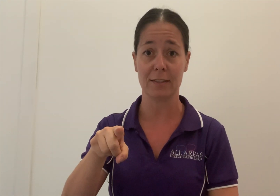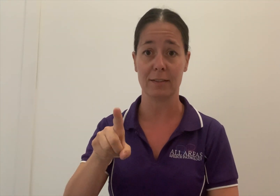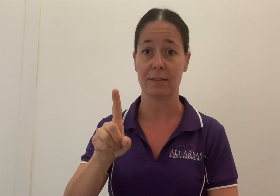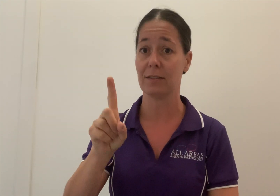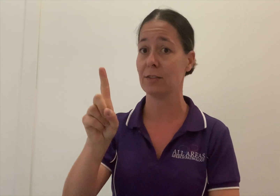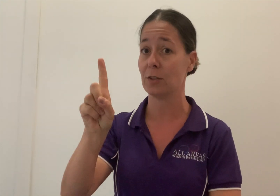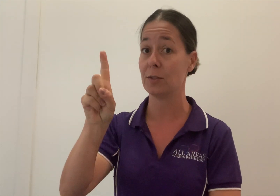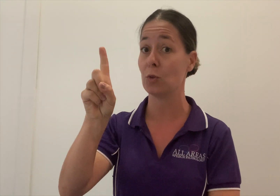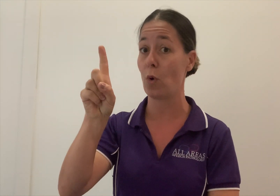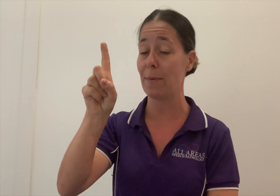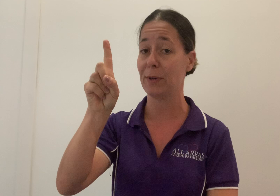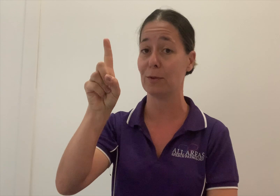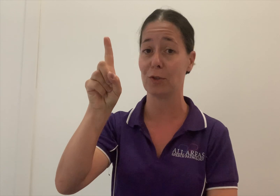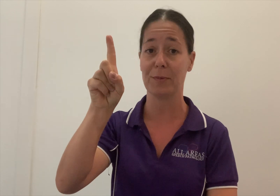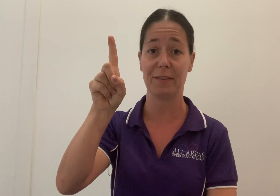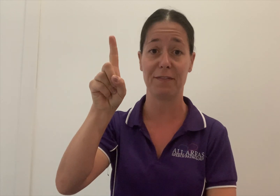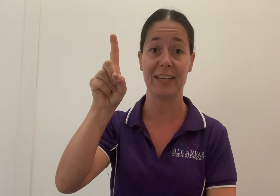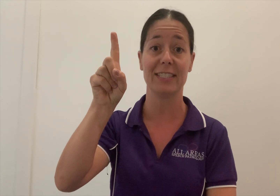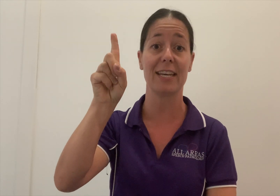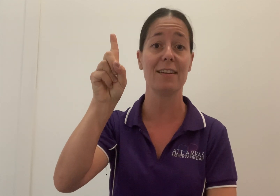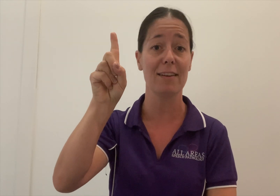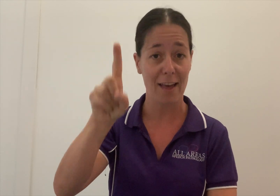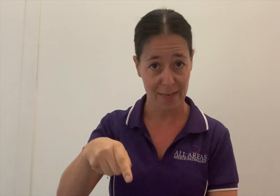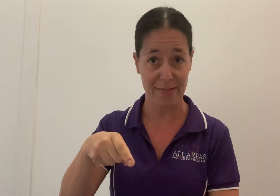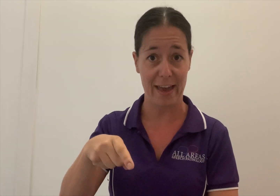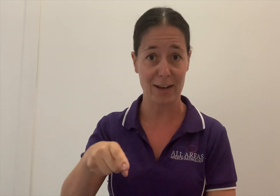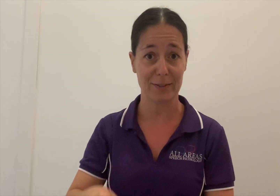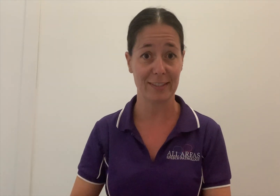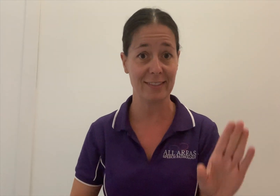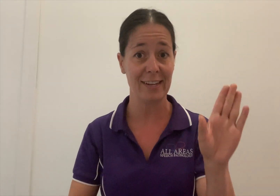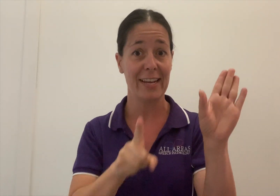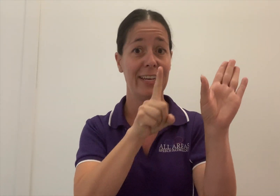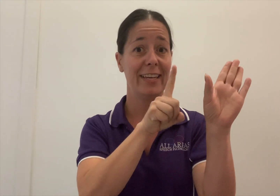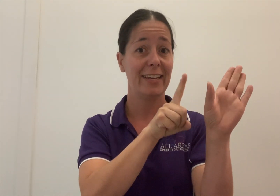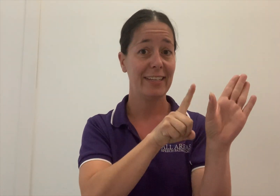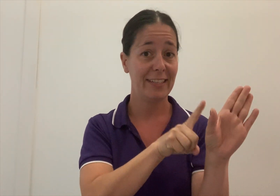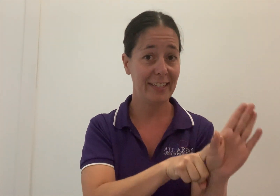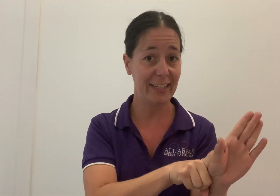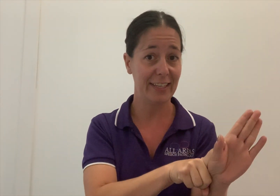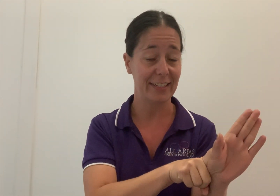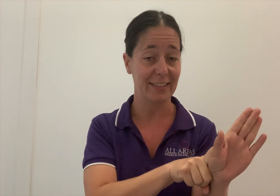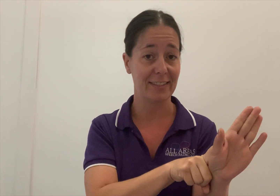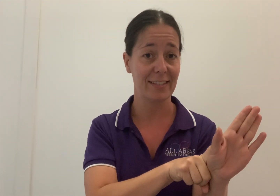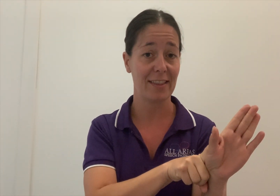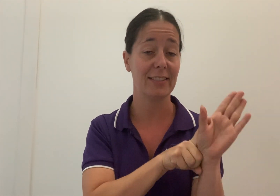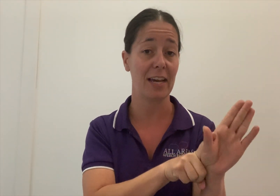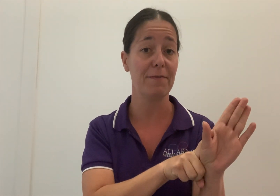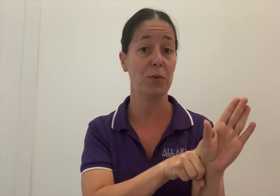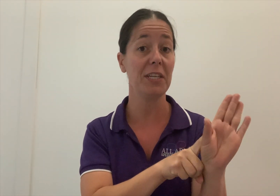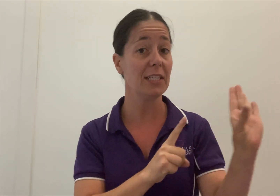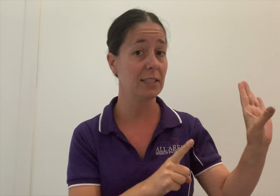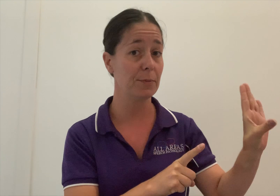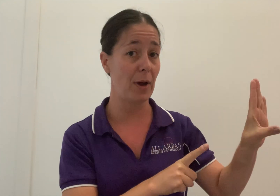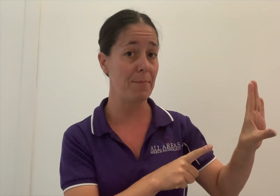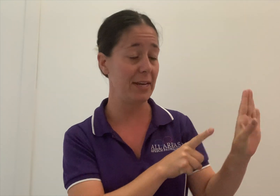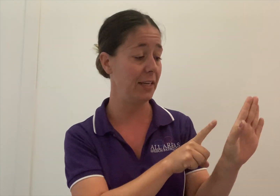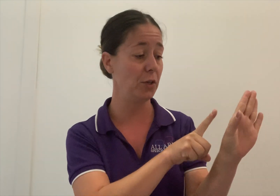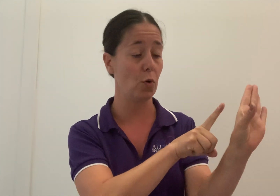40,000. So swipe your dominant finger down, 1,000 years. The sign for years is by making your